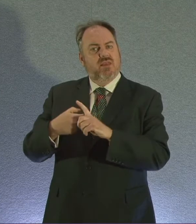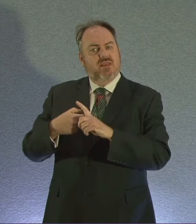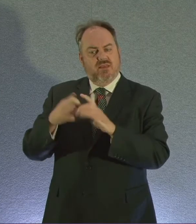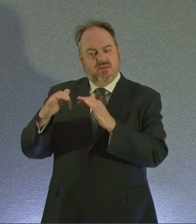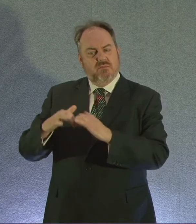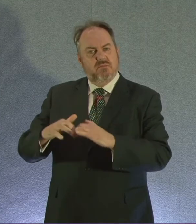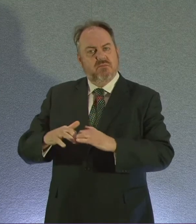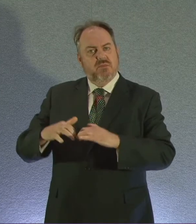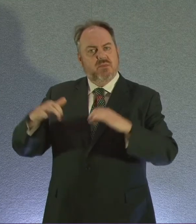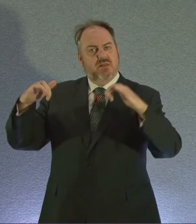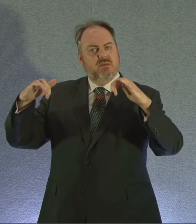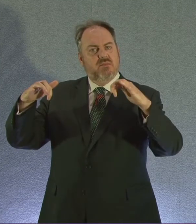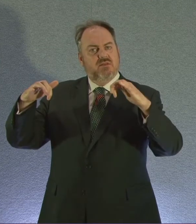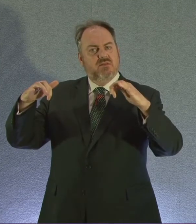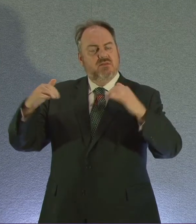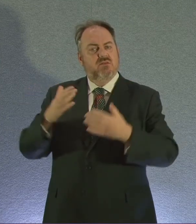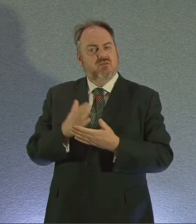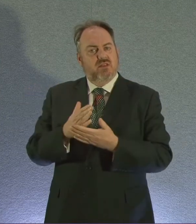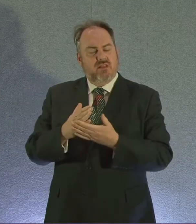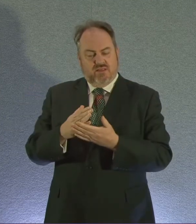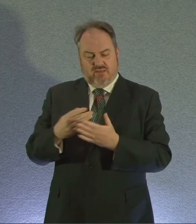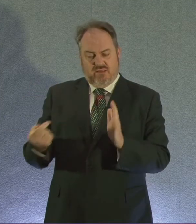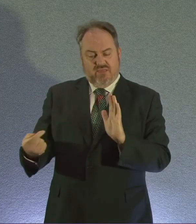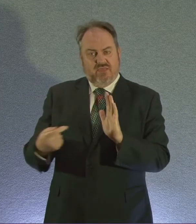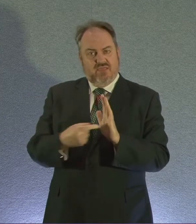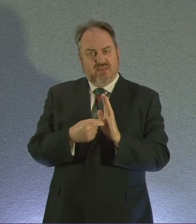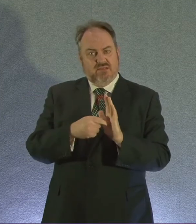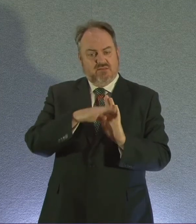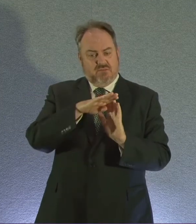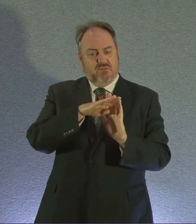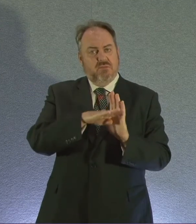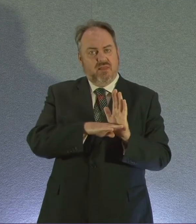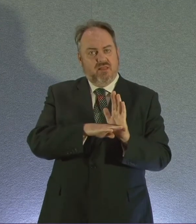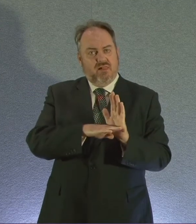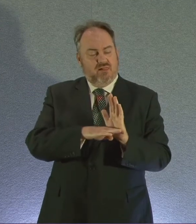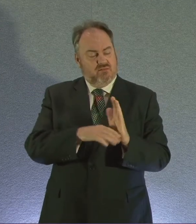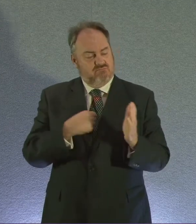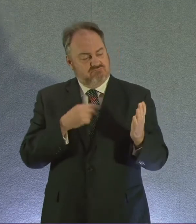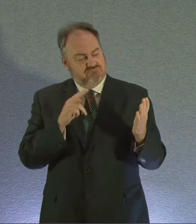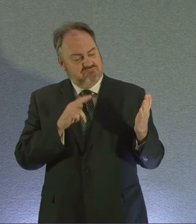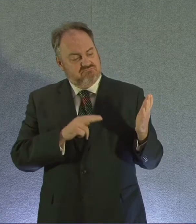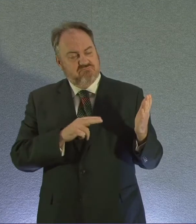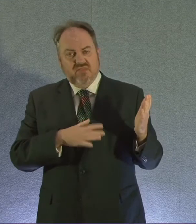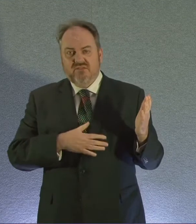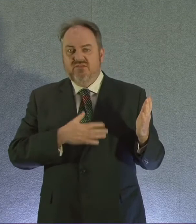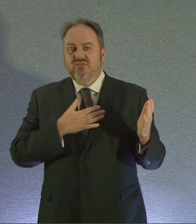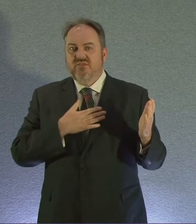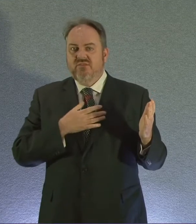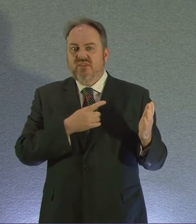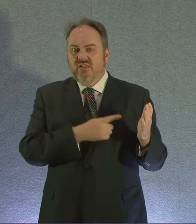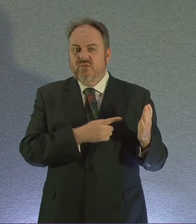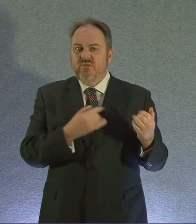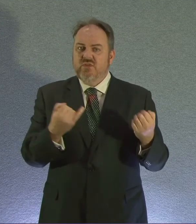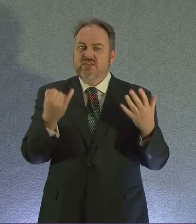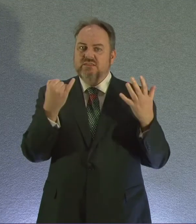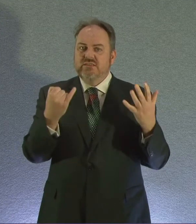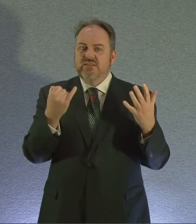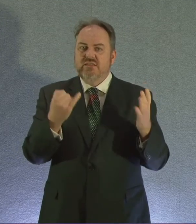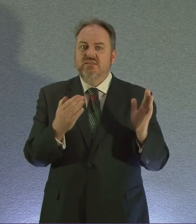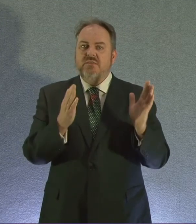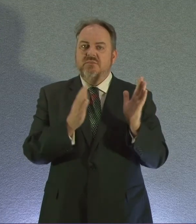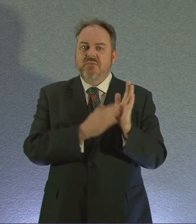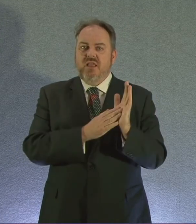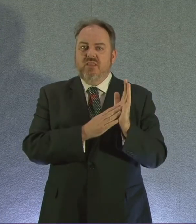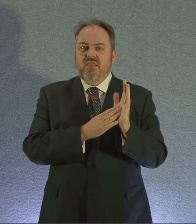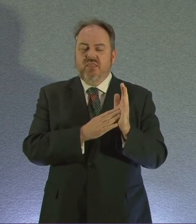And in looking at this bill, my view has been that the fact that we do have the 6-month review for this Parliament to be